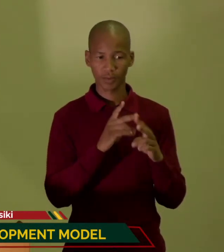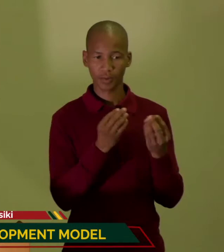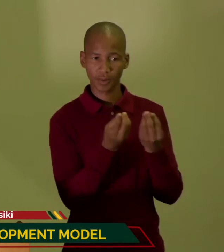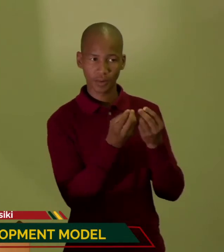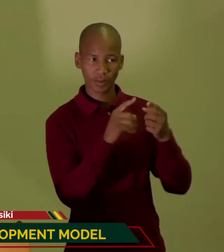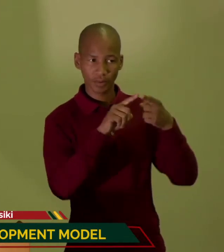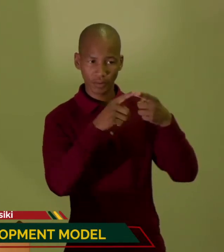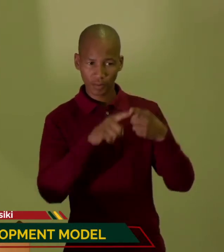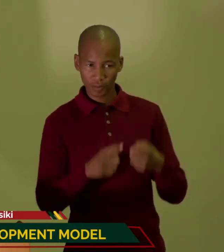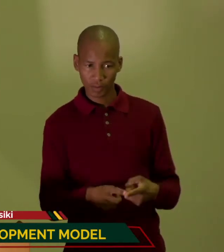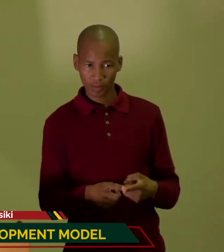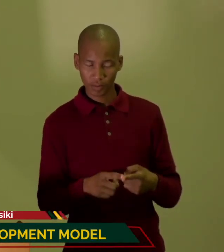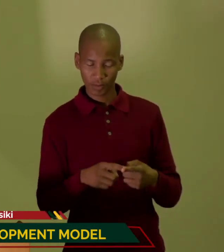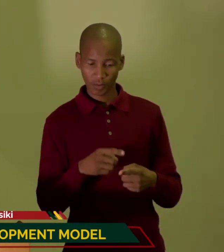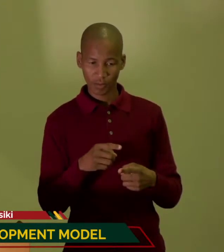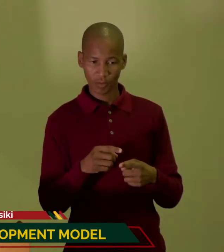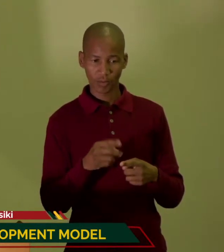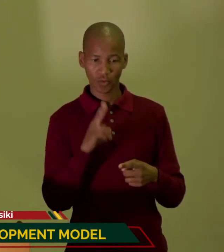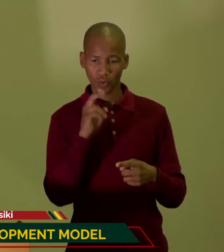of the